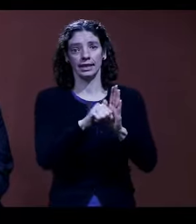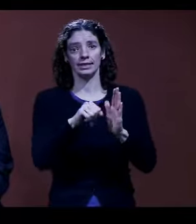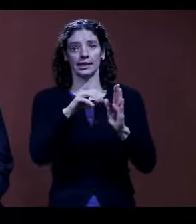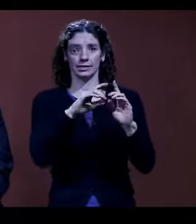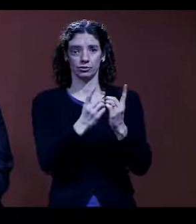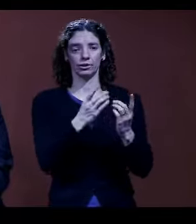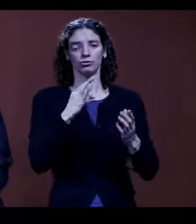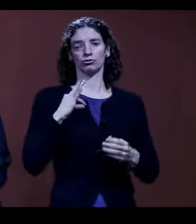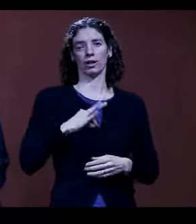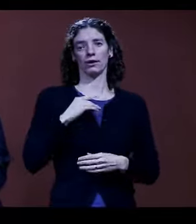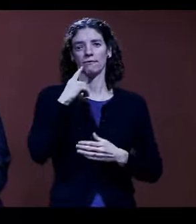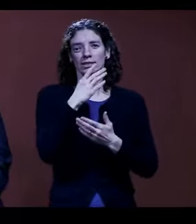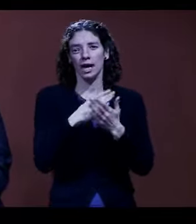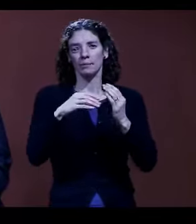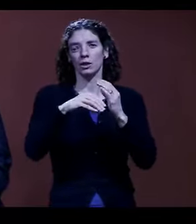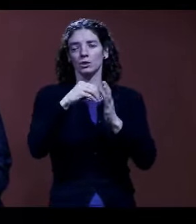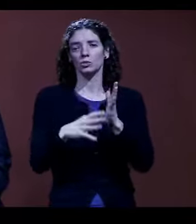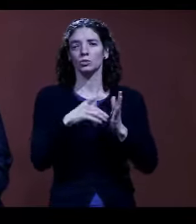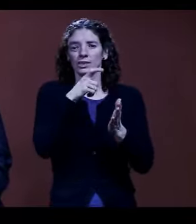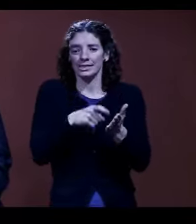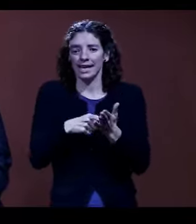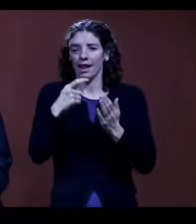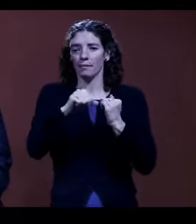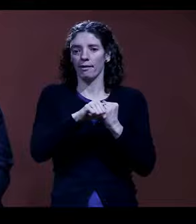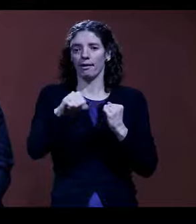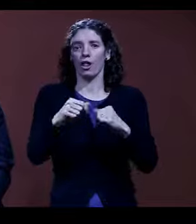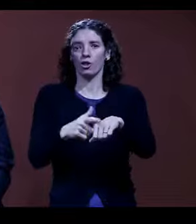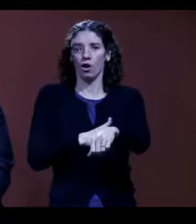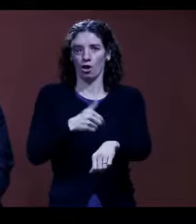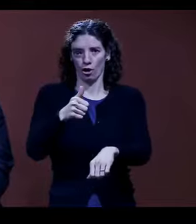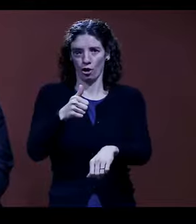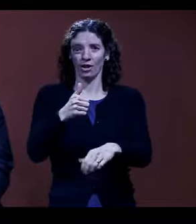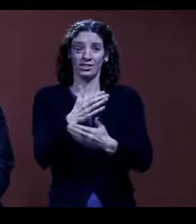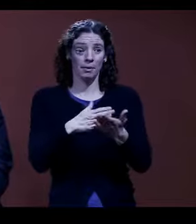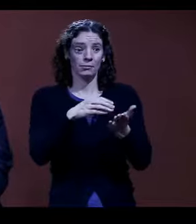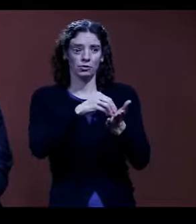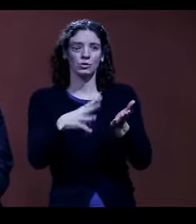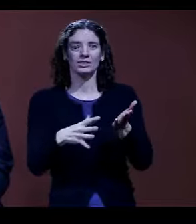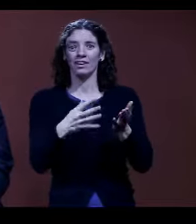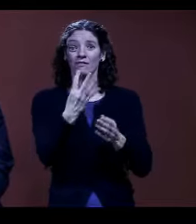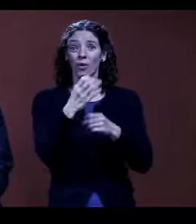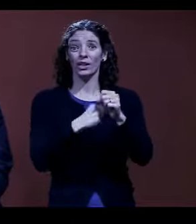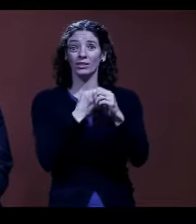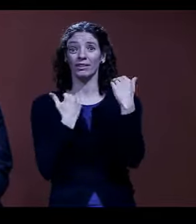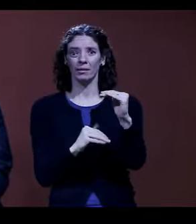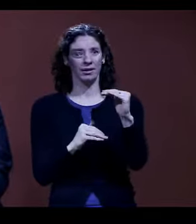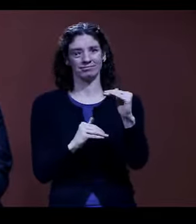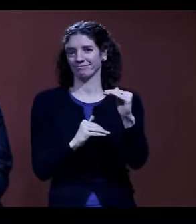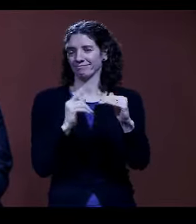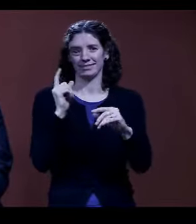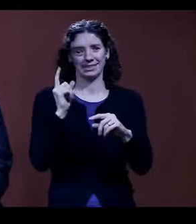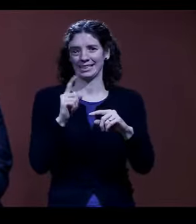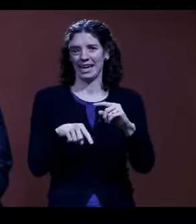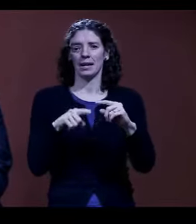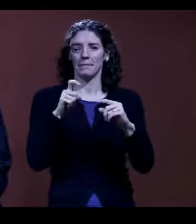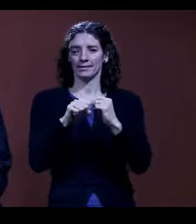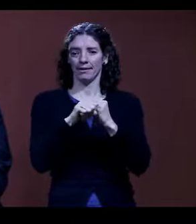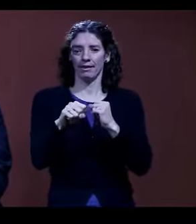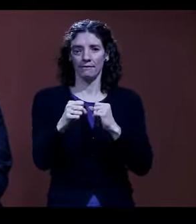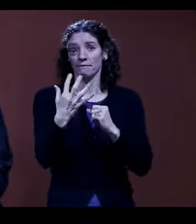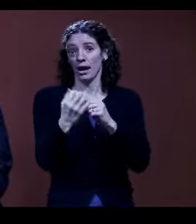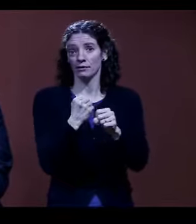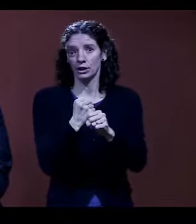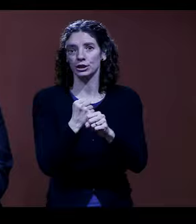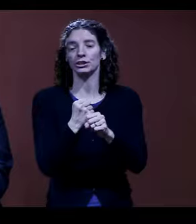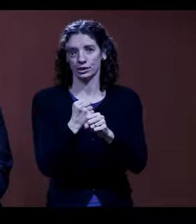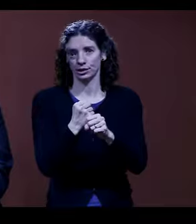who take longer. So we know youth with disabilities sometimes take longer to graduate, and longer than 4 years, sometimes maybe 5.